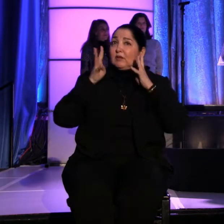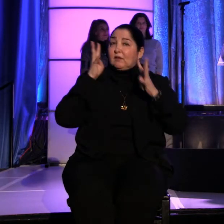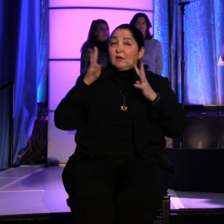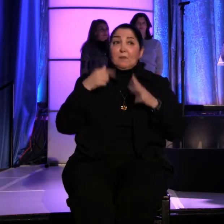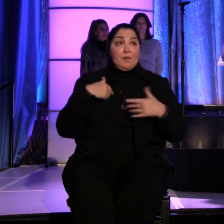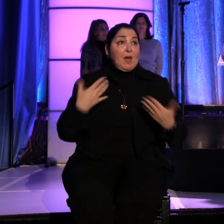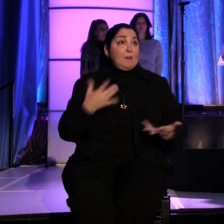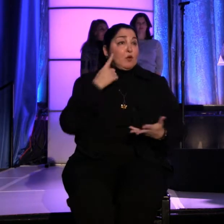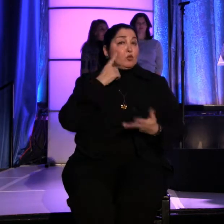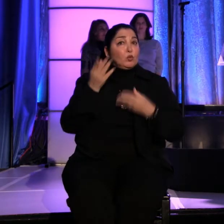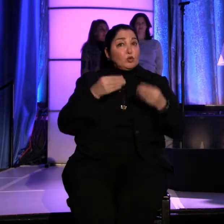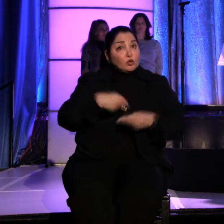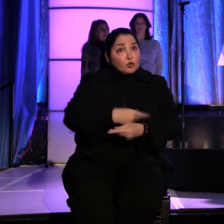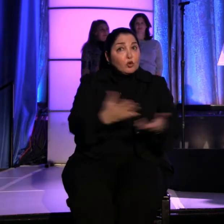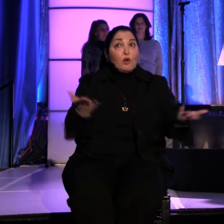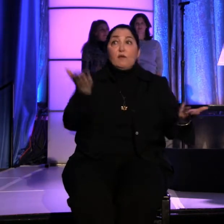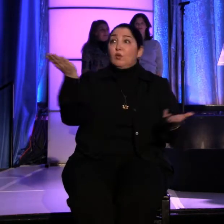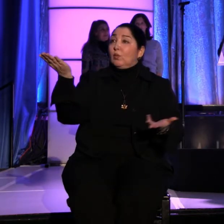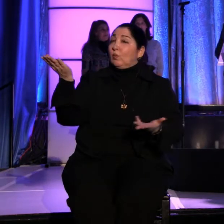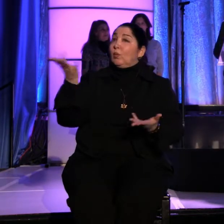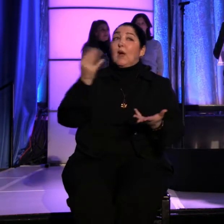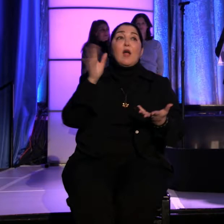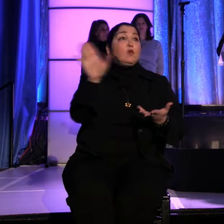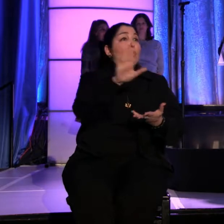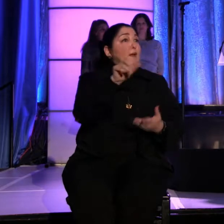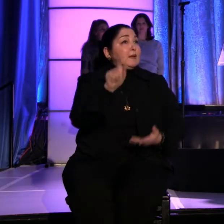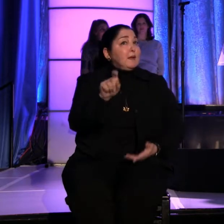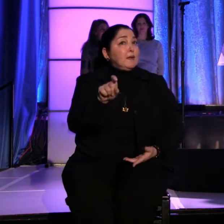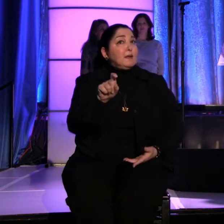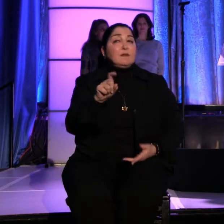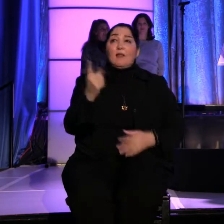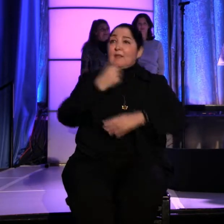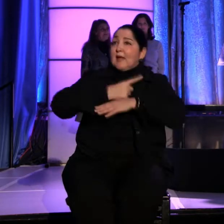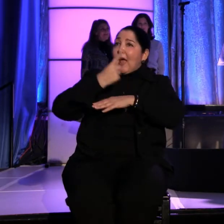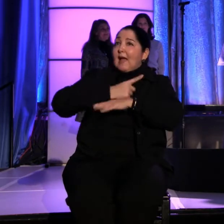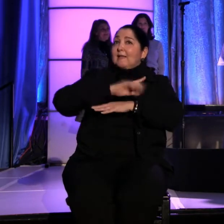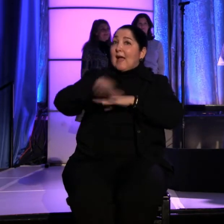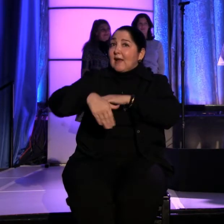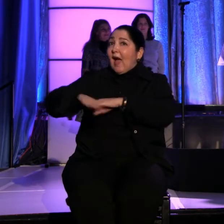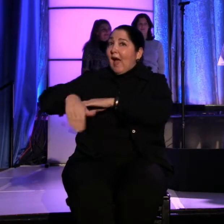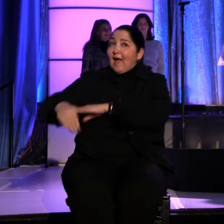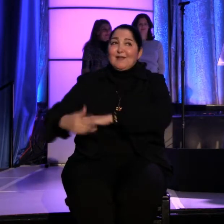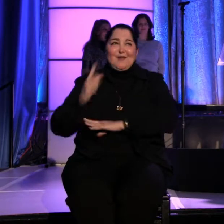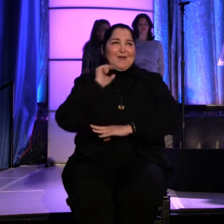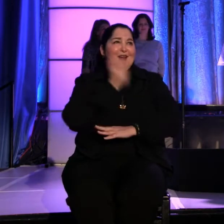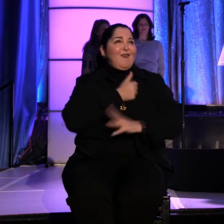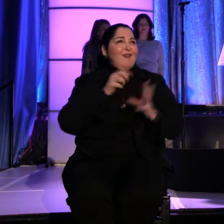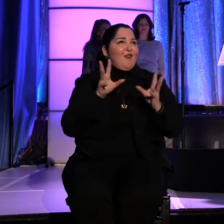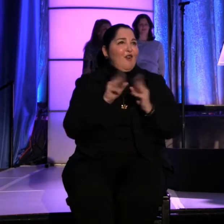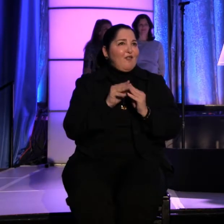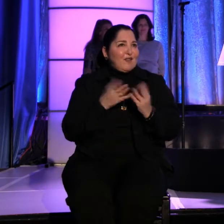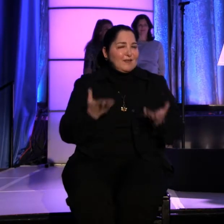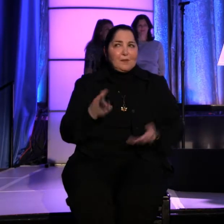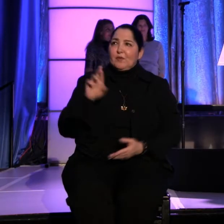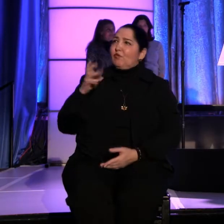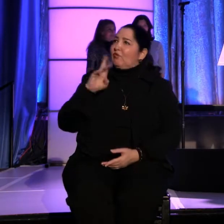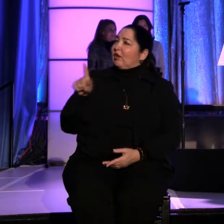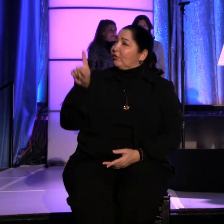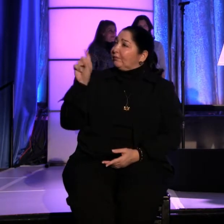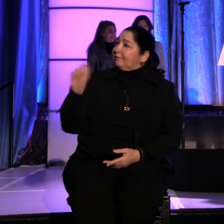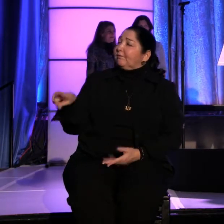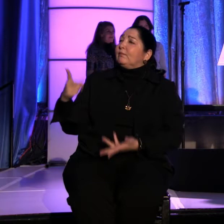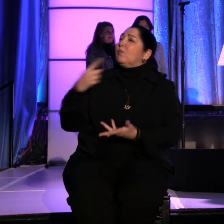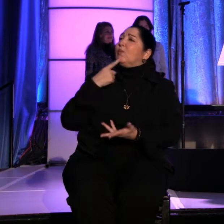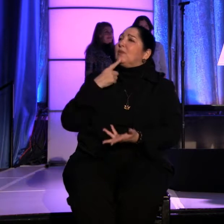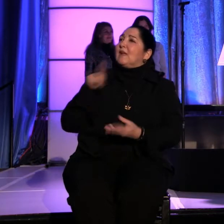you and your needs over the days and the fun-filled nights of our conference. Rachel, what do you have to say